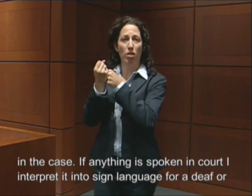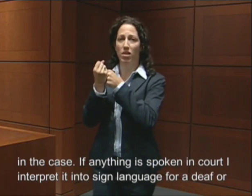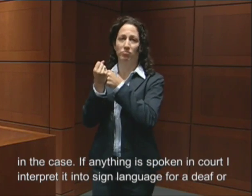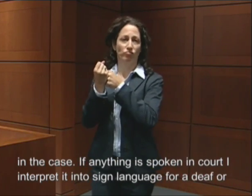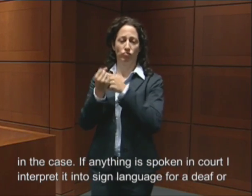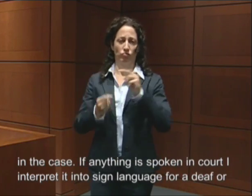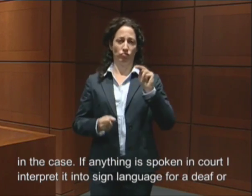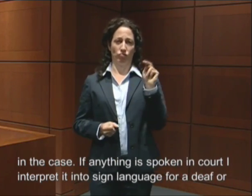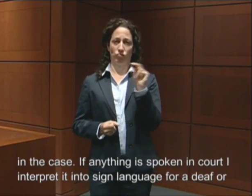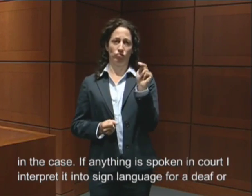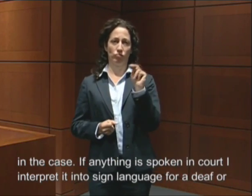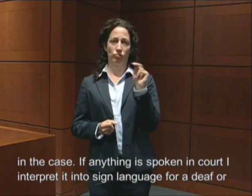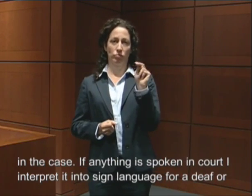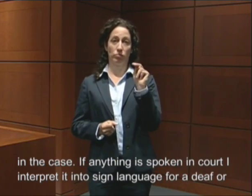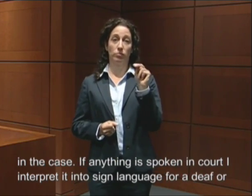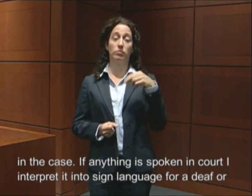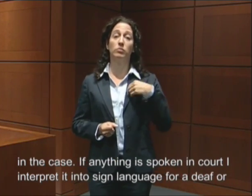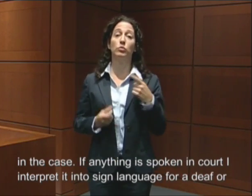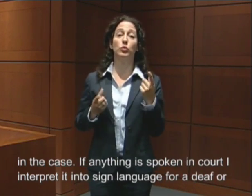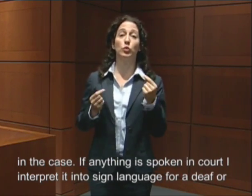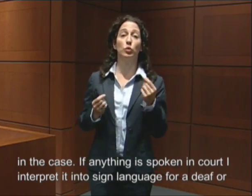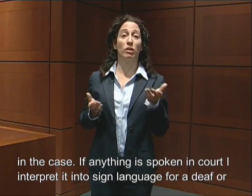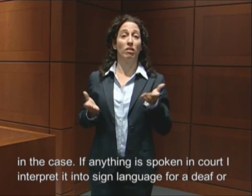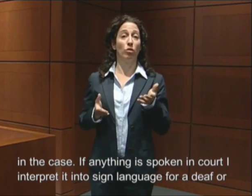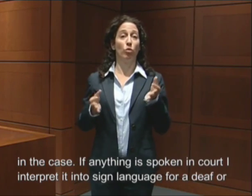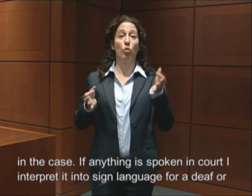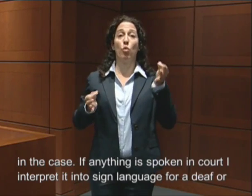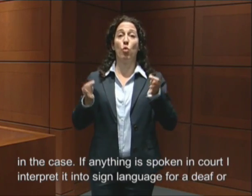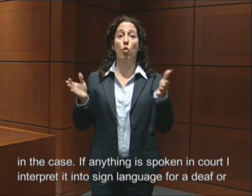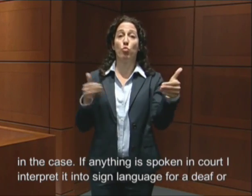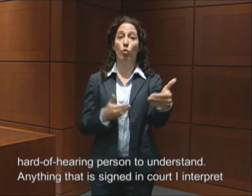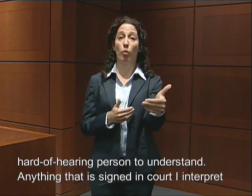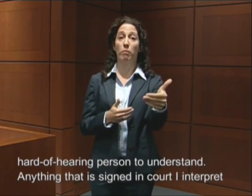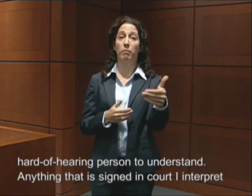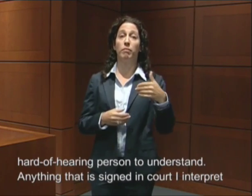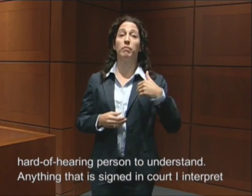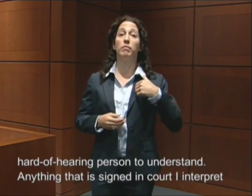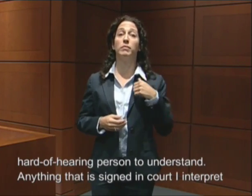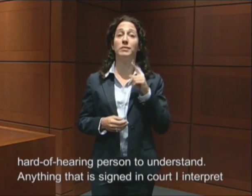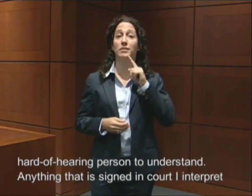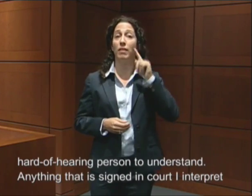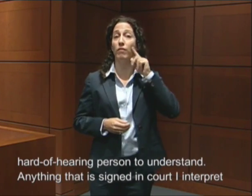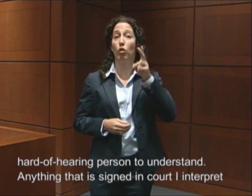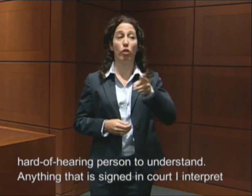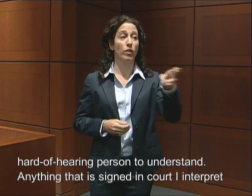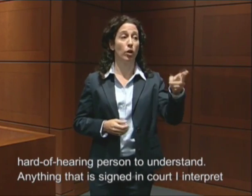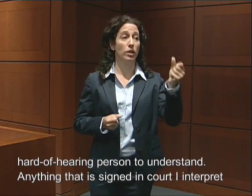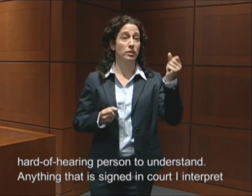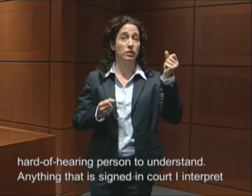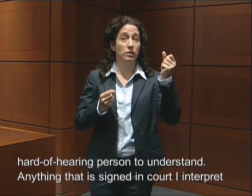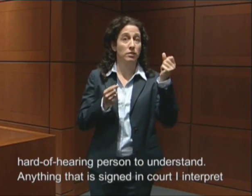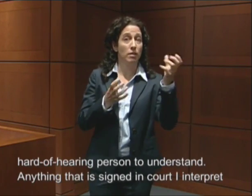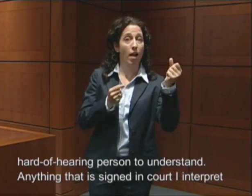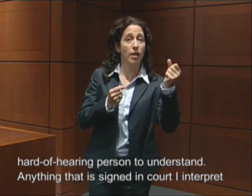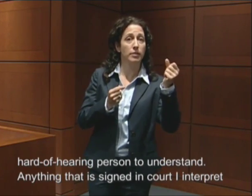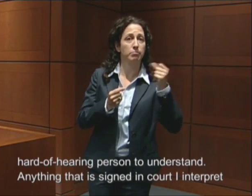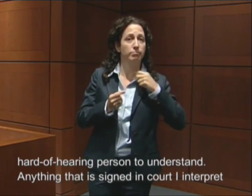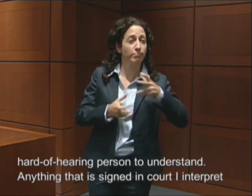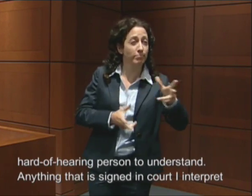case. If anything is spoken in court, I interpret it into sign language for a deaf or hard of hearing person to